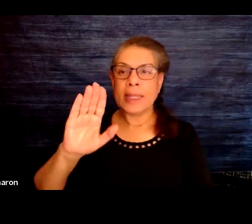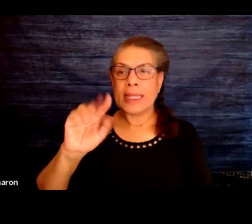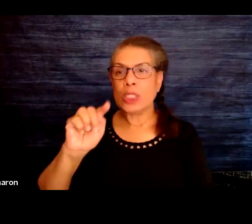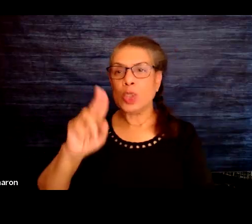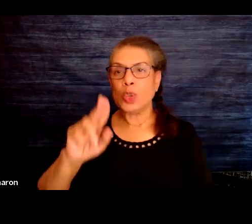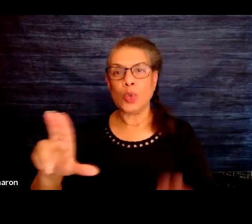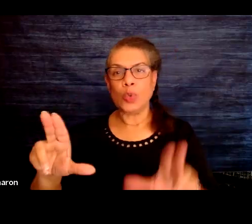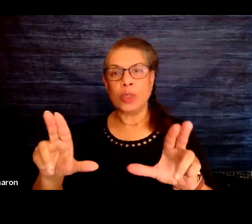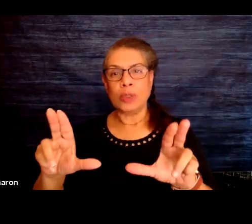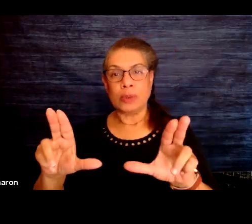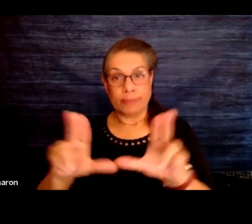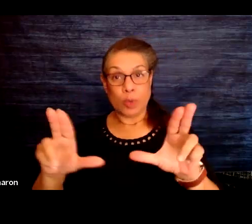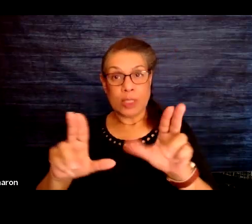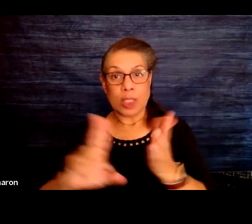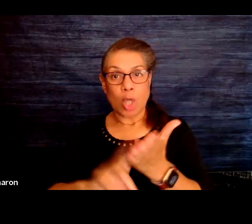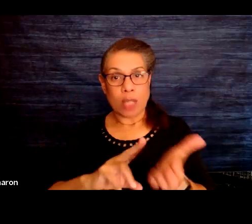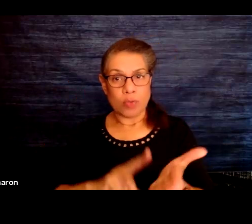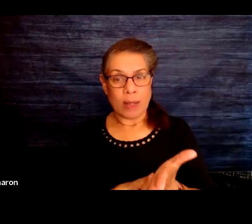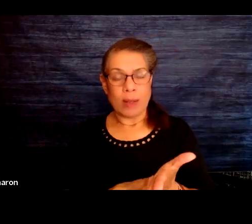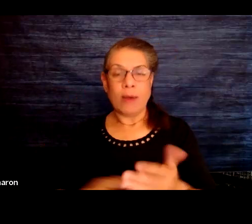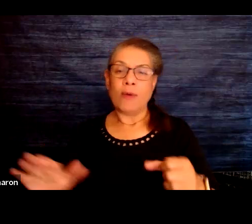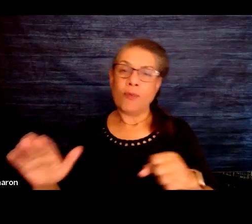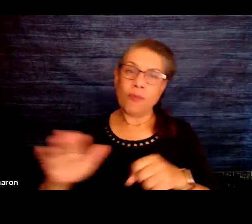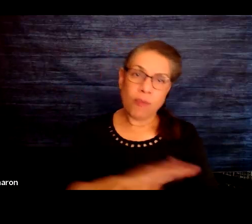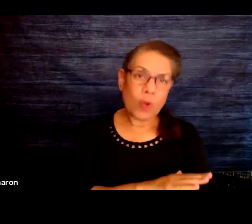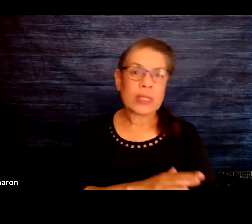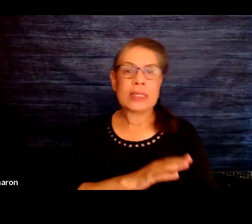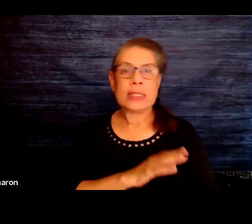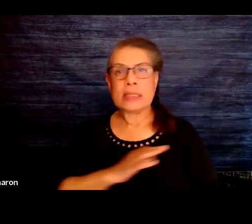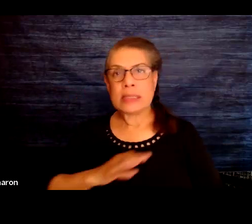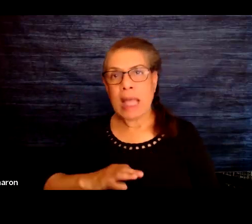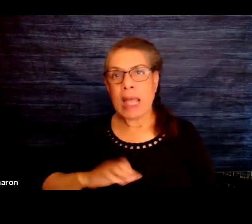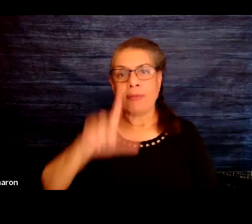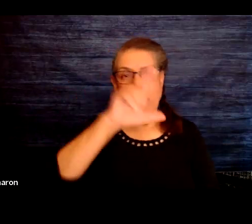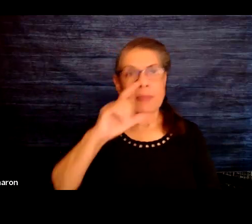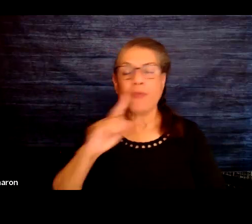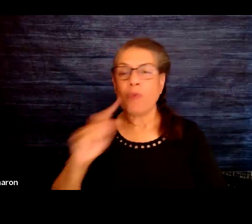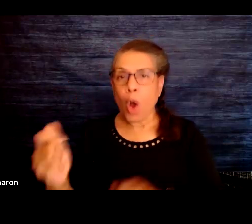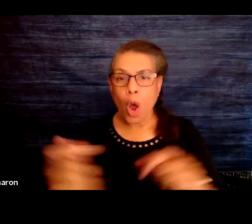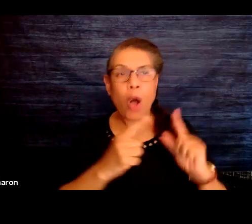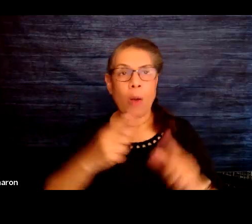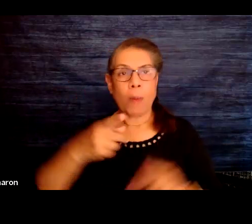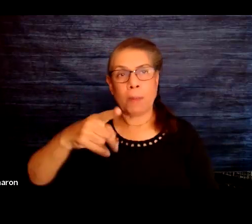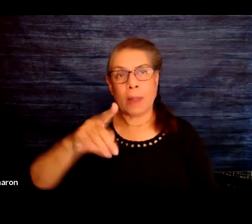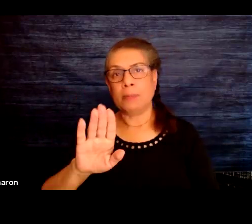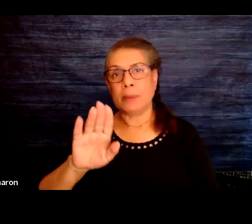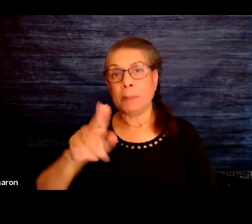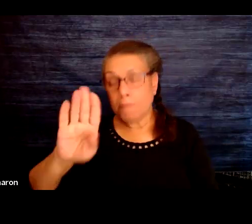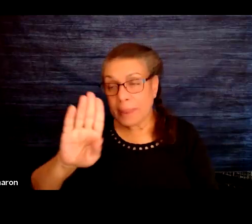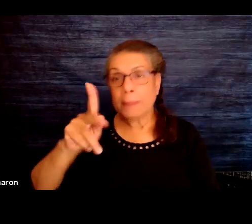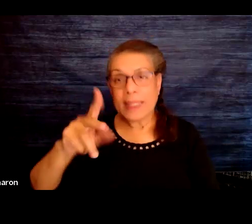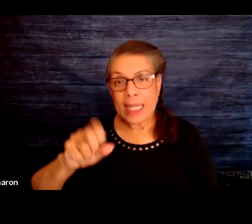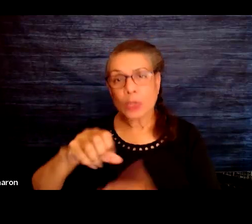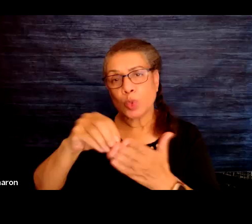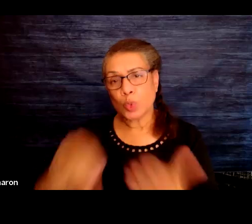contract demand for fully funded, fully staffed libraries for all Boston Public School students.